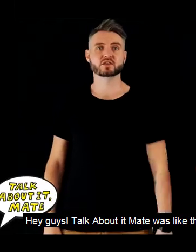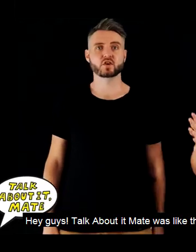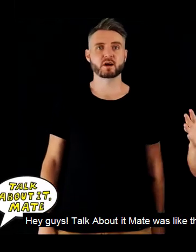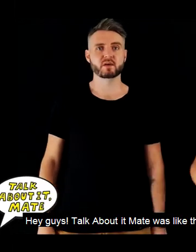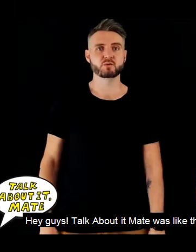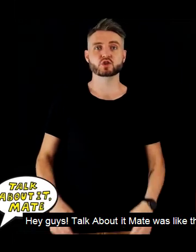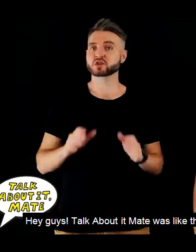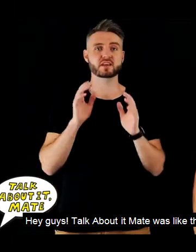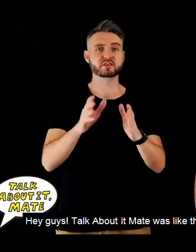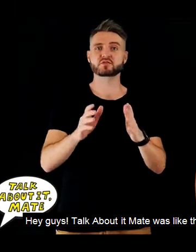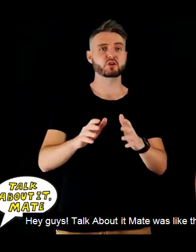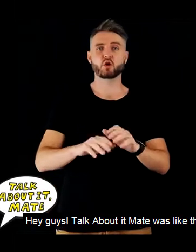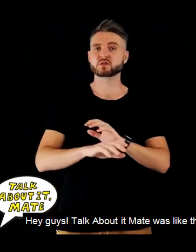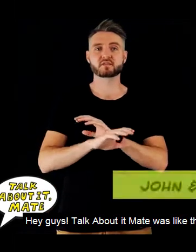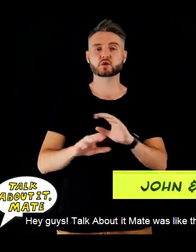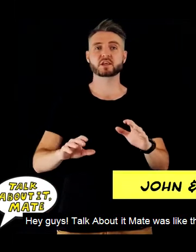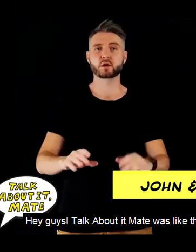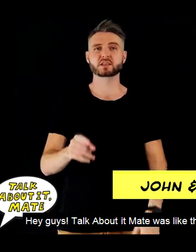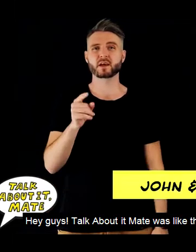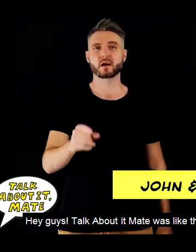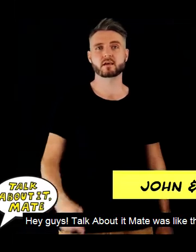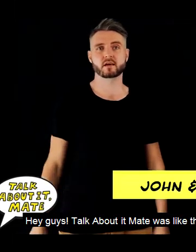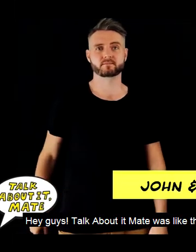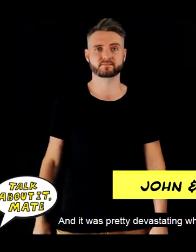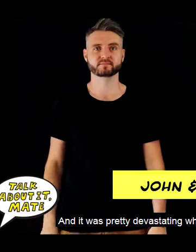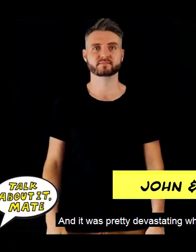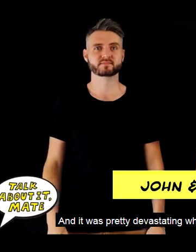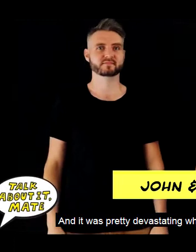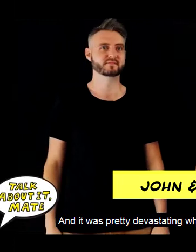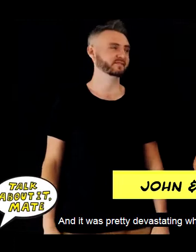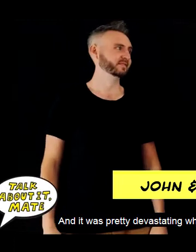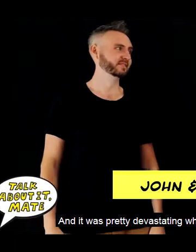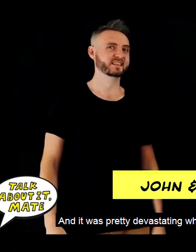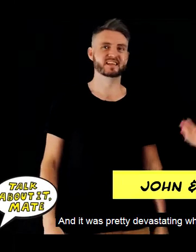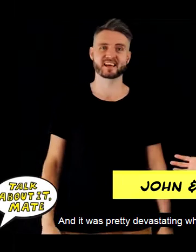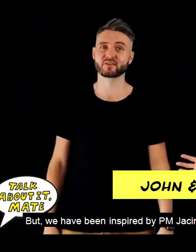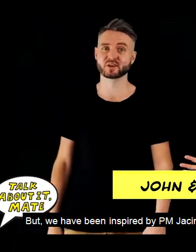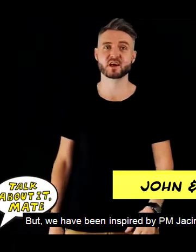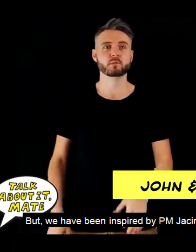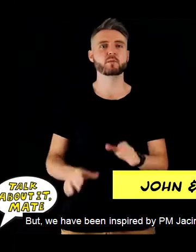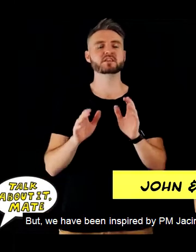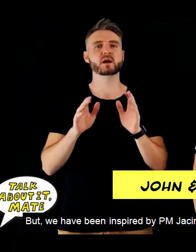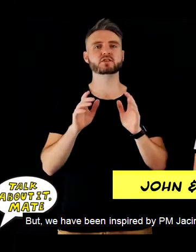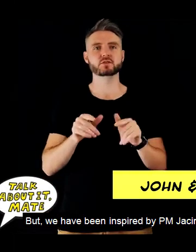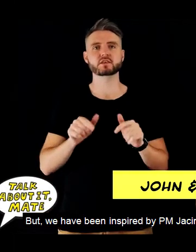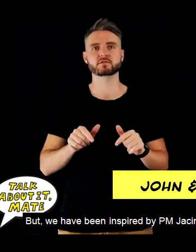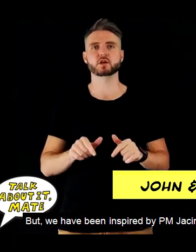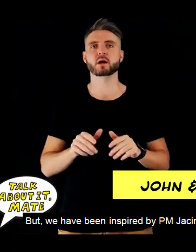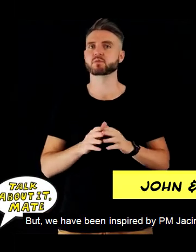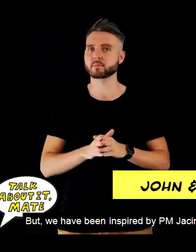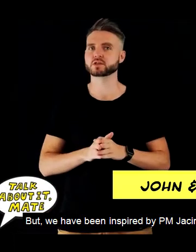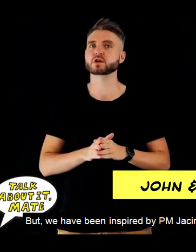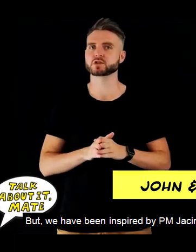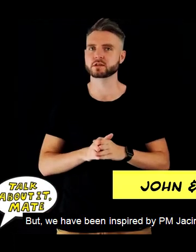Hi guys, Talk About It Mate was just like the rest of you, all set for 2020 to be our year. It was pretty devastating when it turned out as it was. But we've been inspired to do this